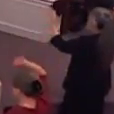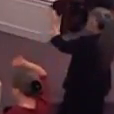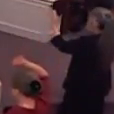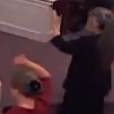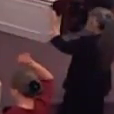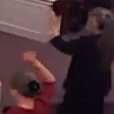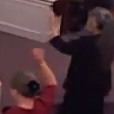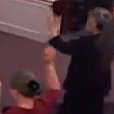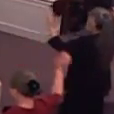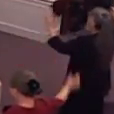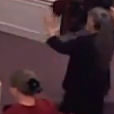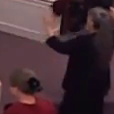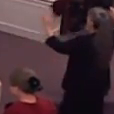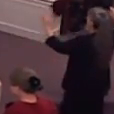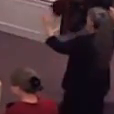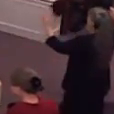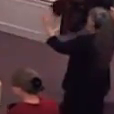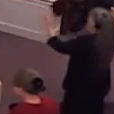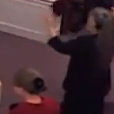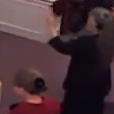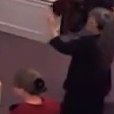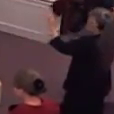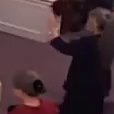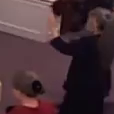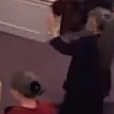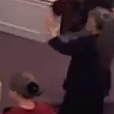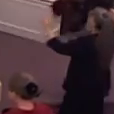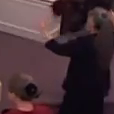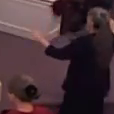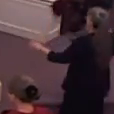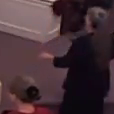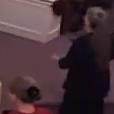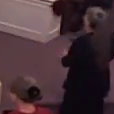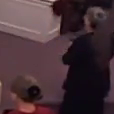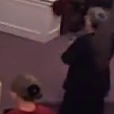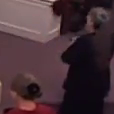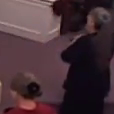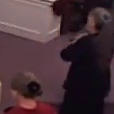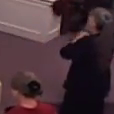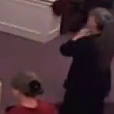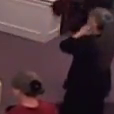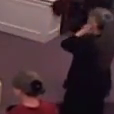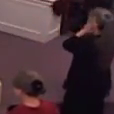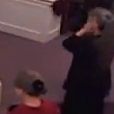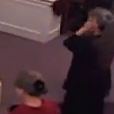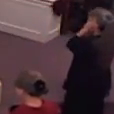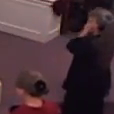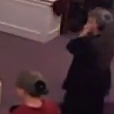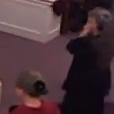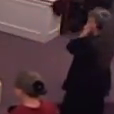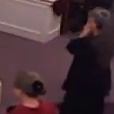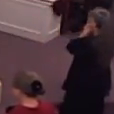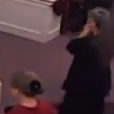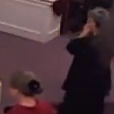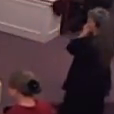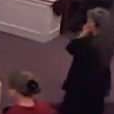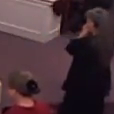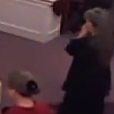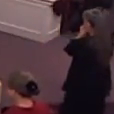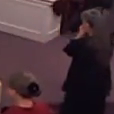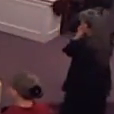you. We hunger for you today. Lord, we want to become what you have chosen for us